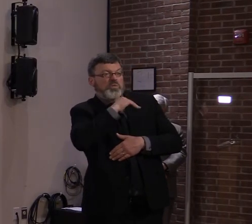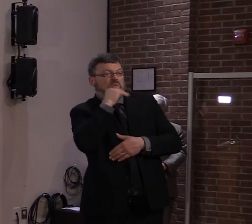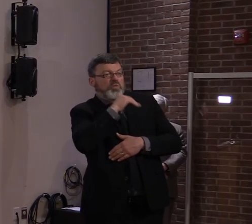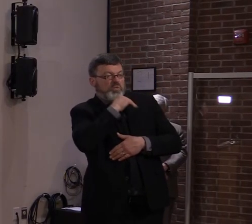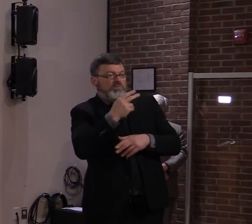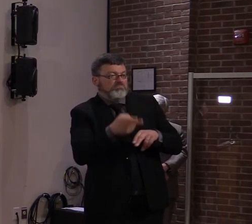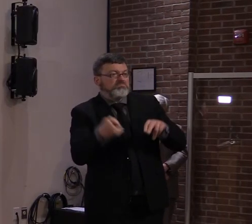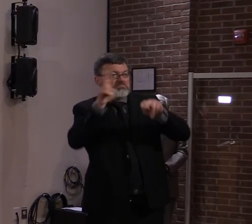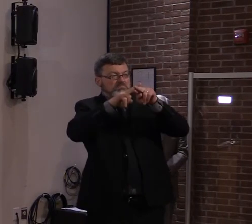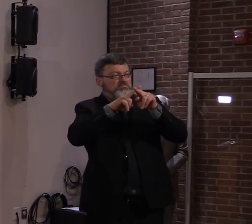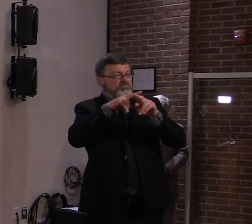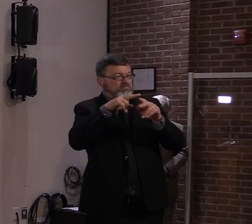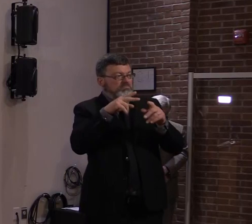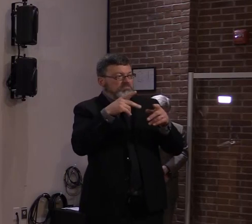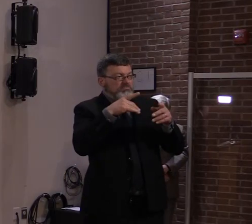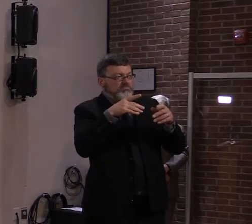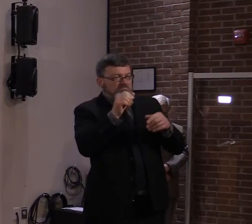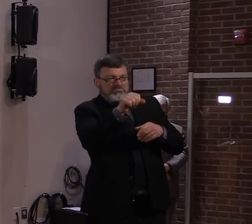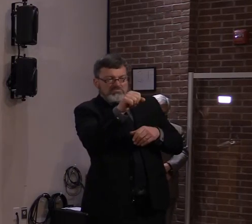receive notice at their house,